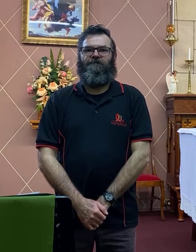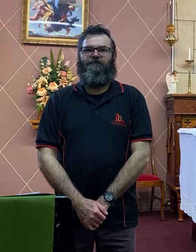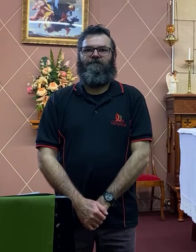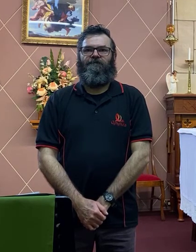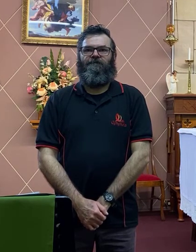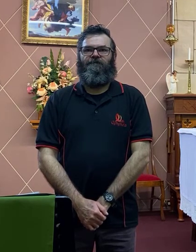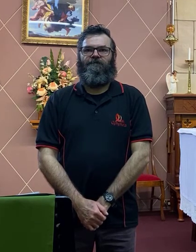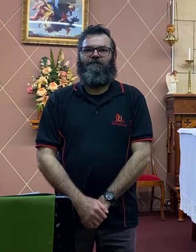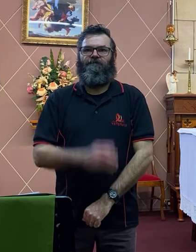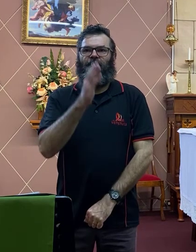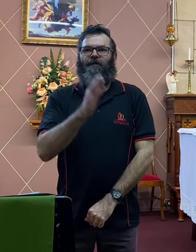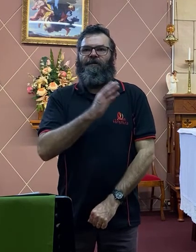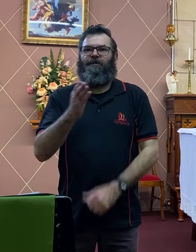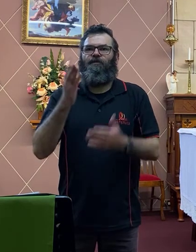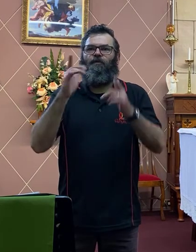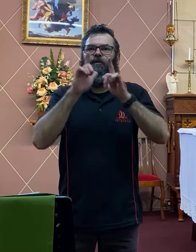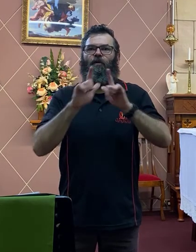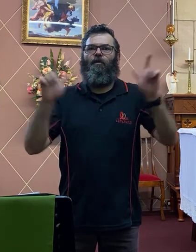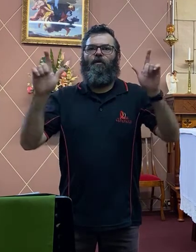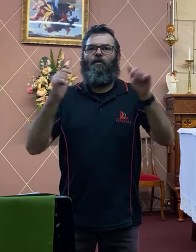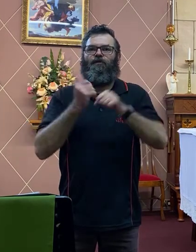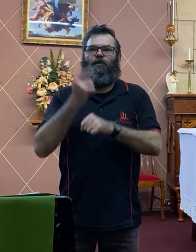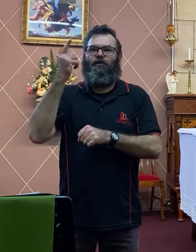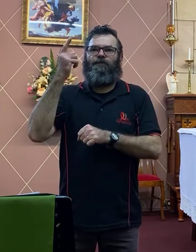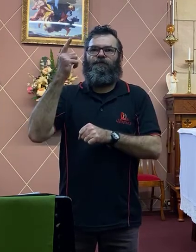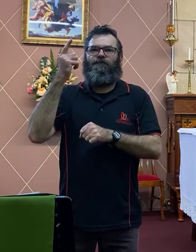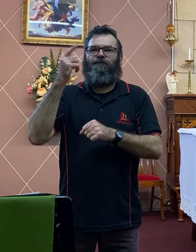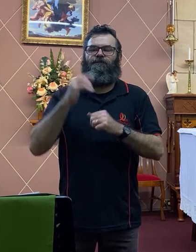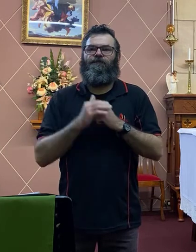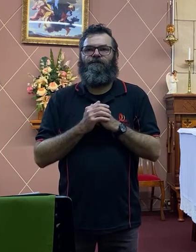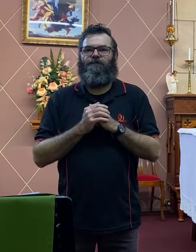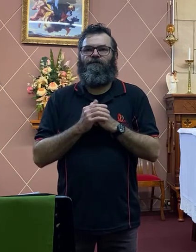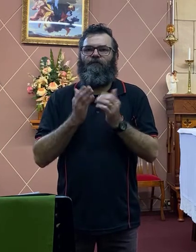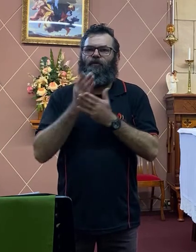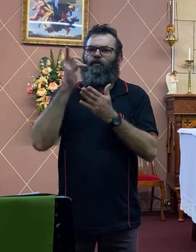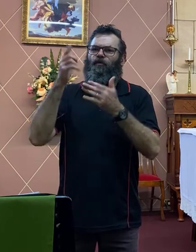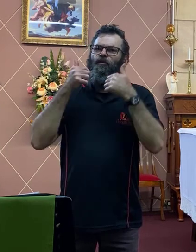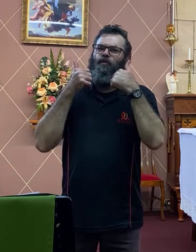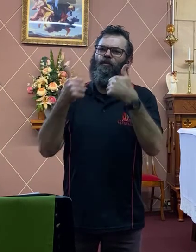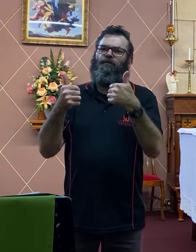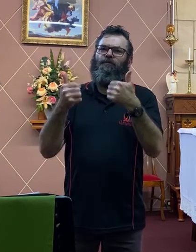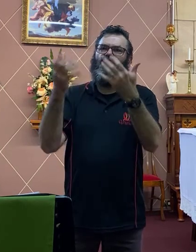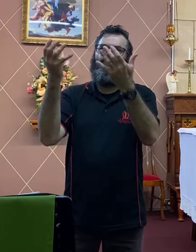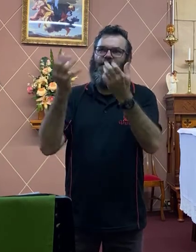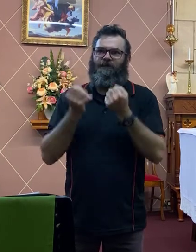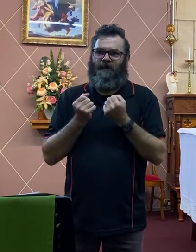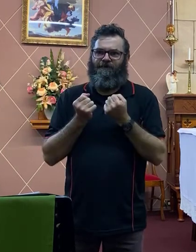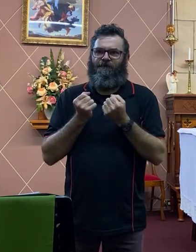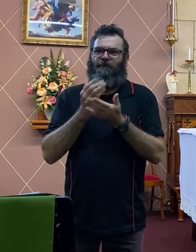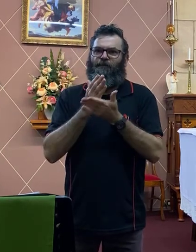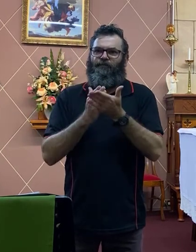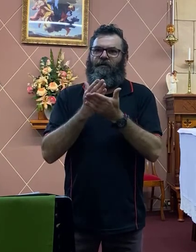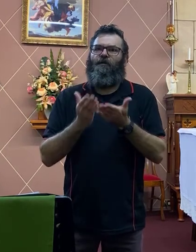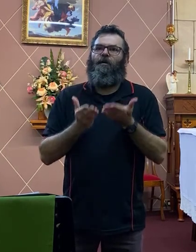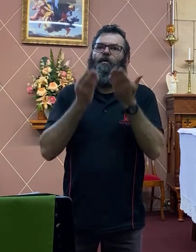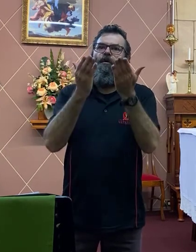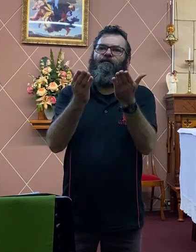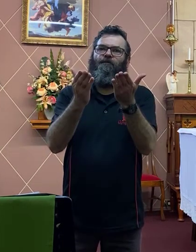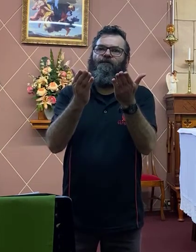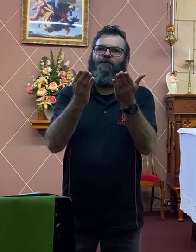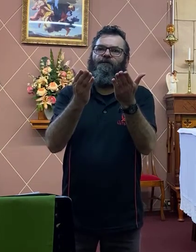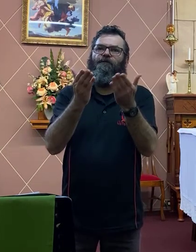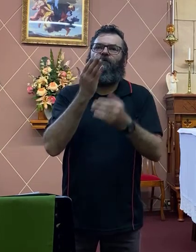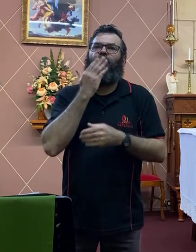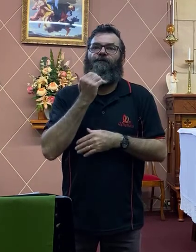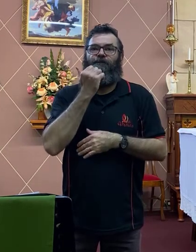Blessed are you, O God, all creation, for through your goodness we receive the bread we offer you. Fruit of